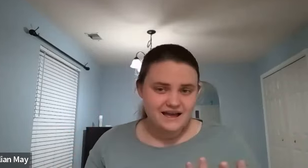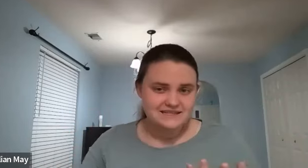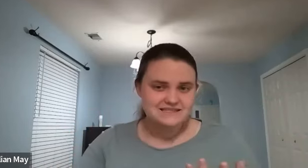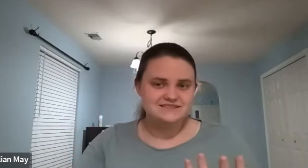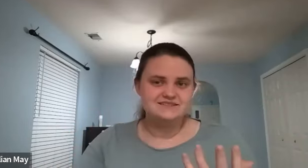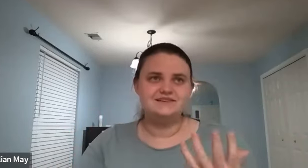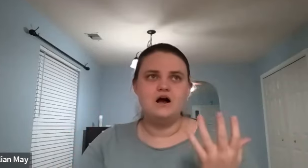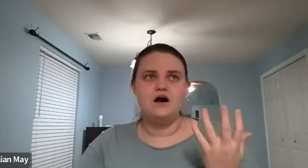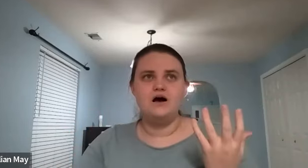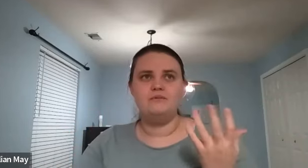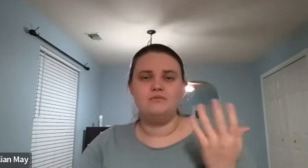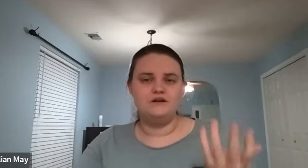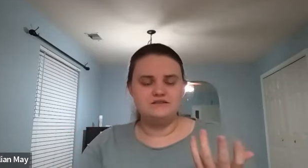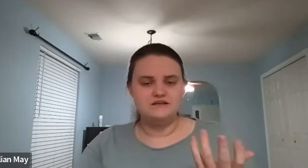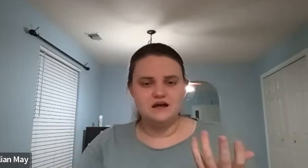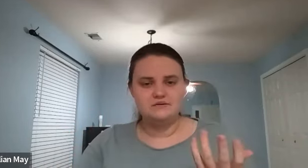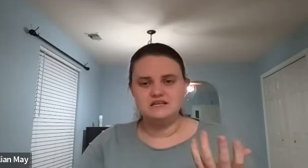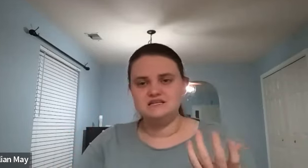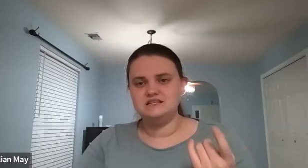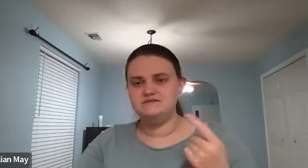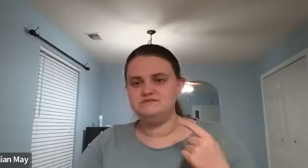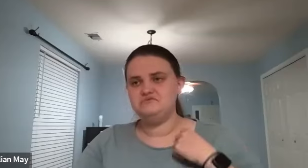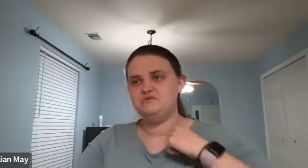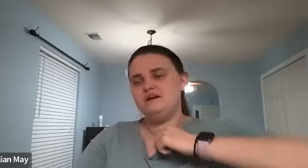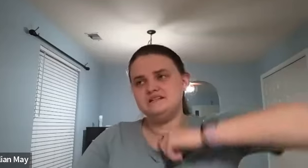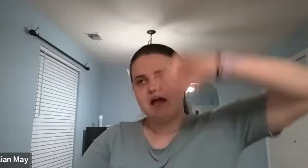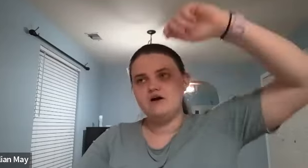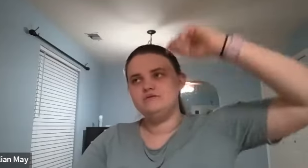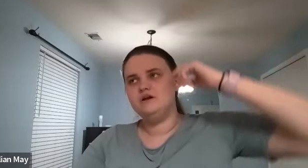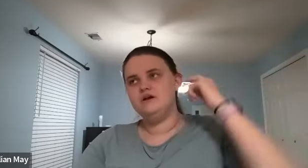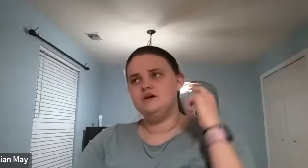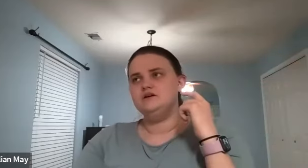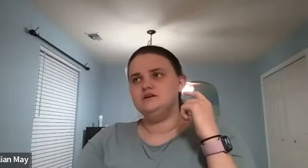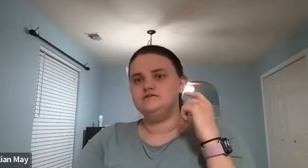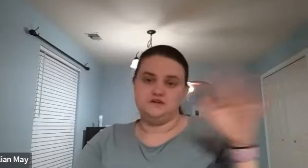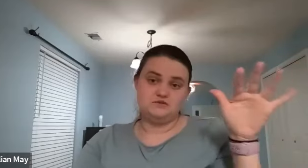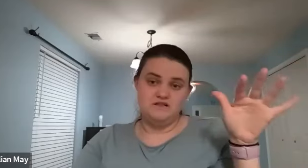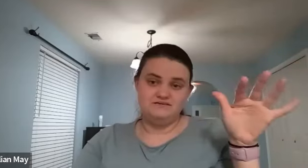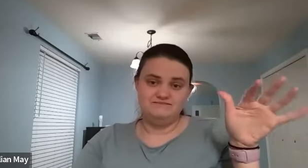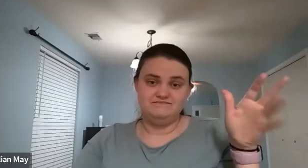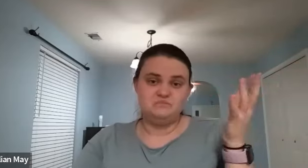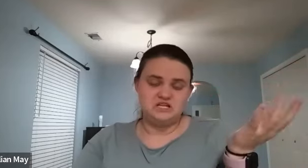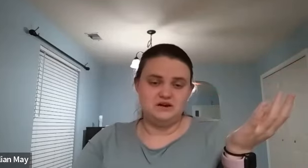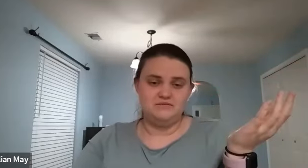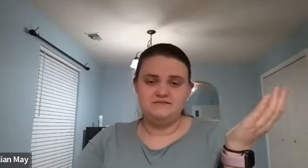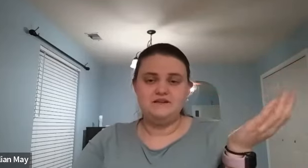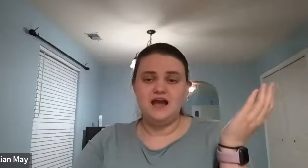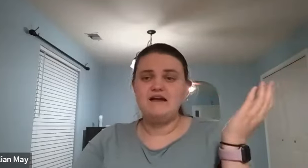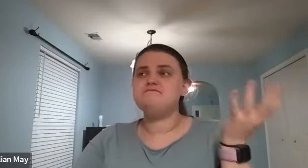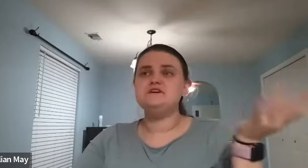But one of the things I would say is, if when in doubt, finger spelling, which I know, I feel like